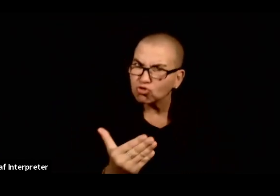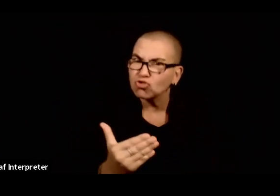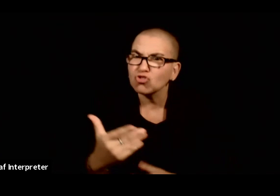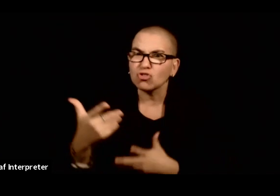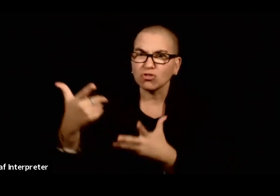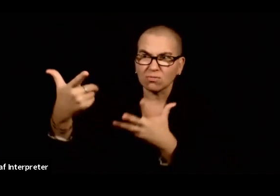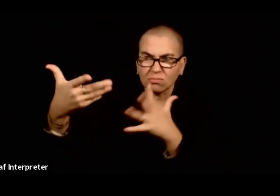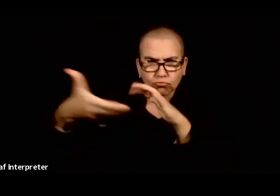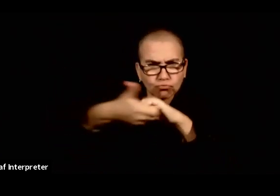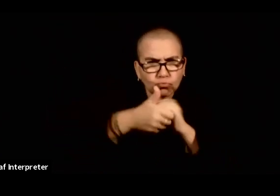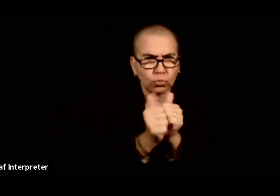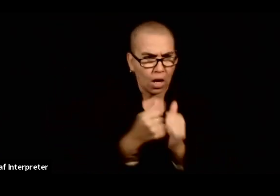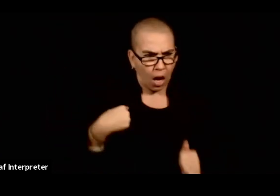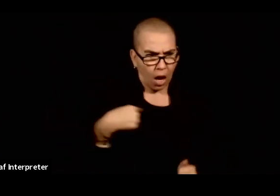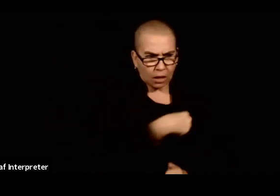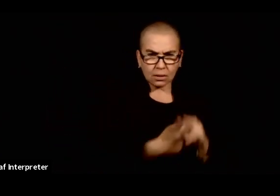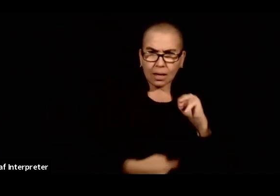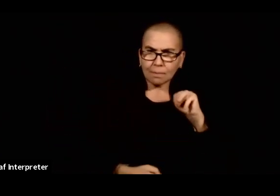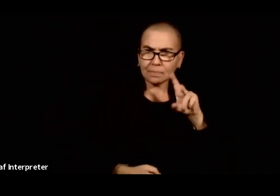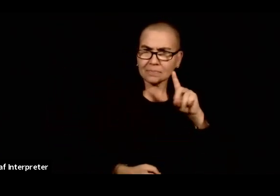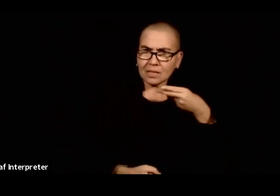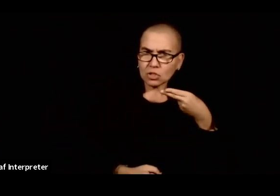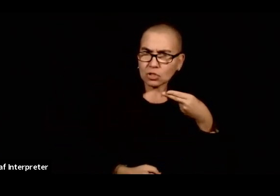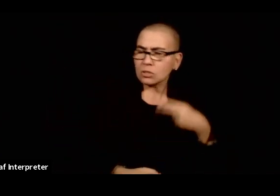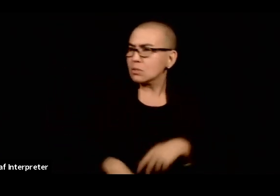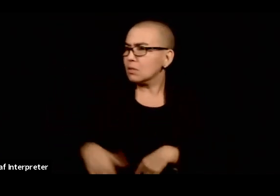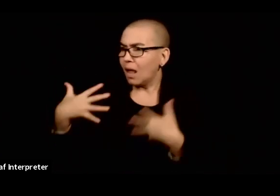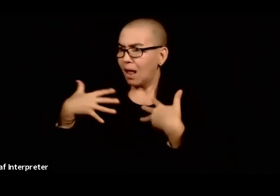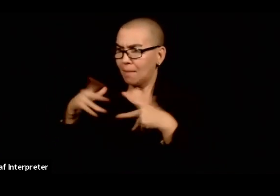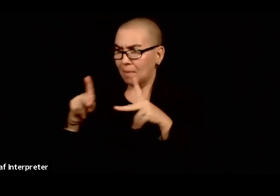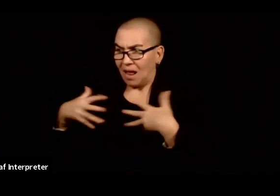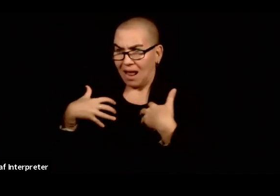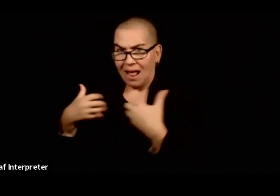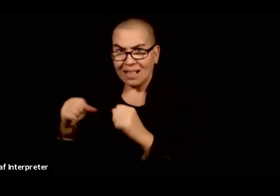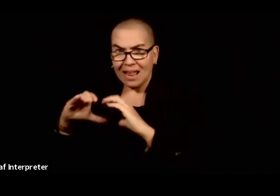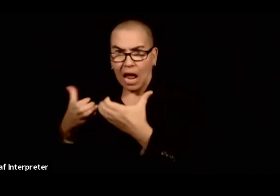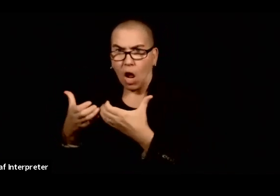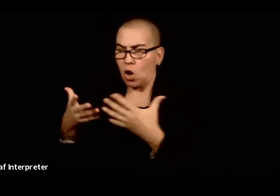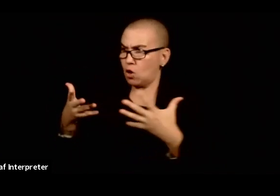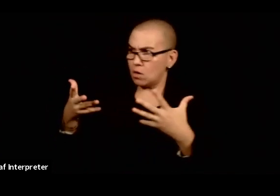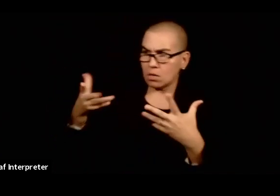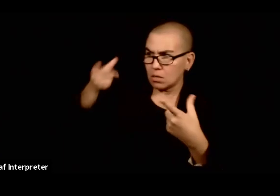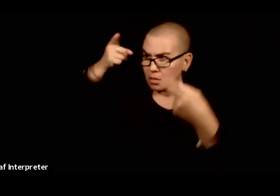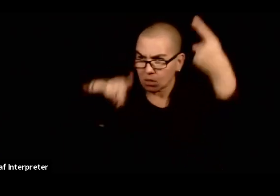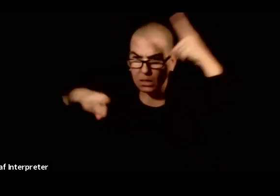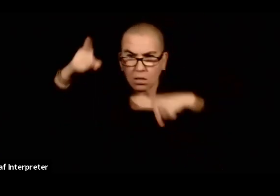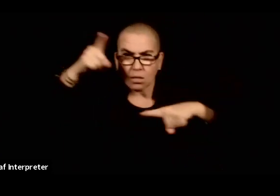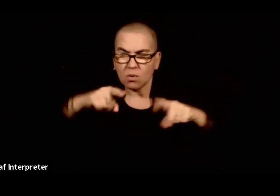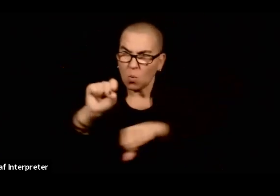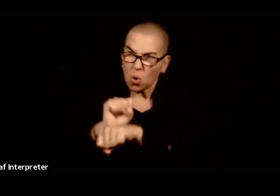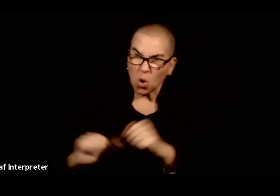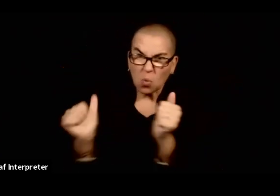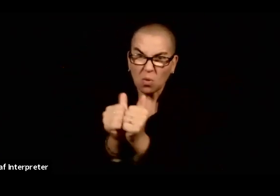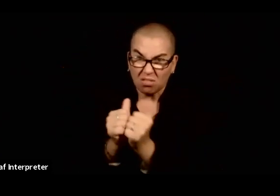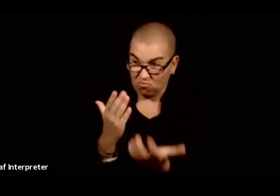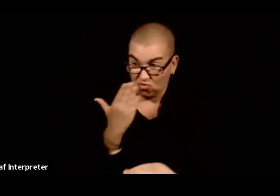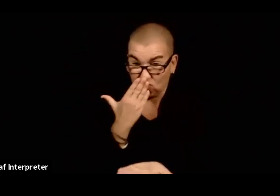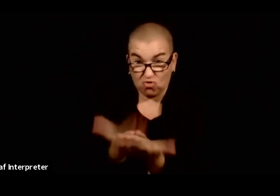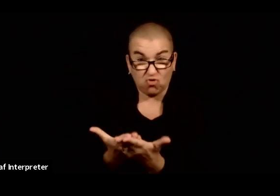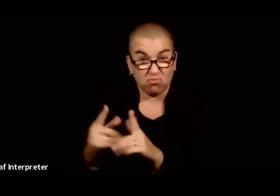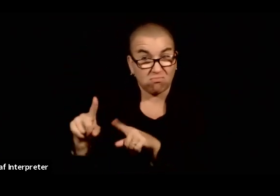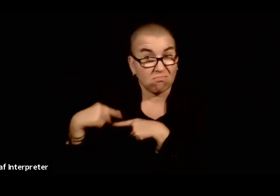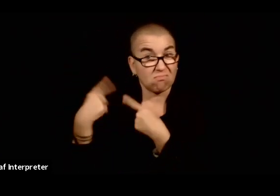in managing cases when they do occur in their facilities. But since March, visitor restrictions have been